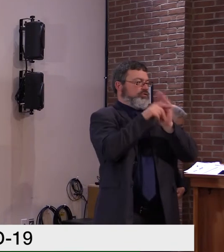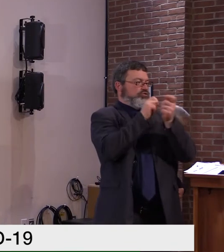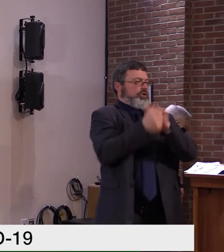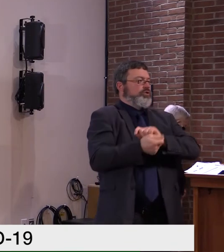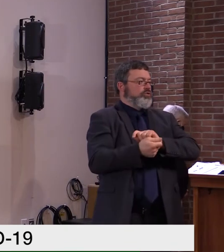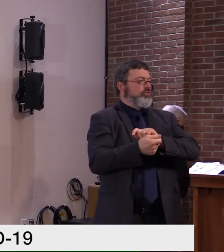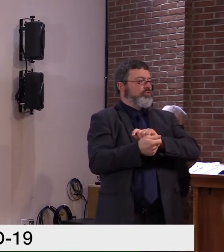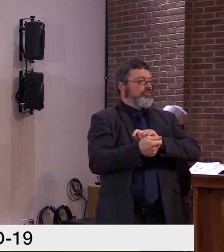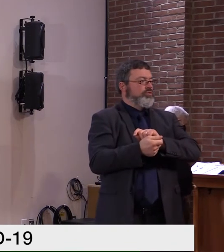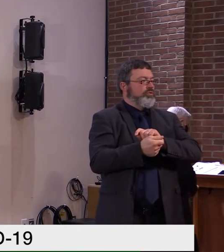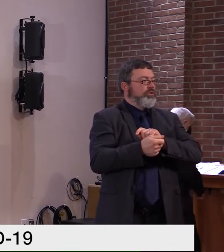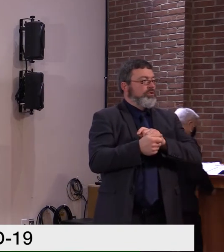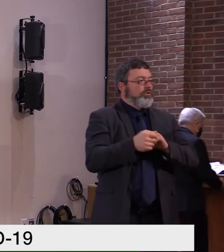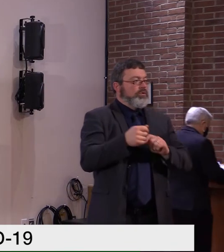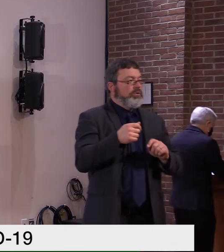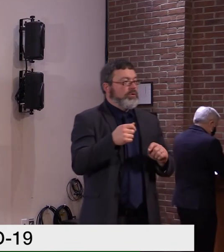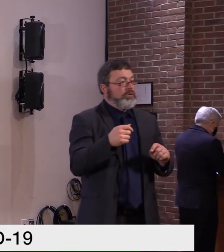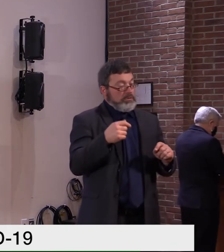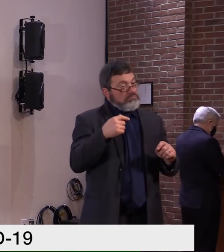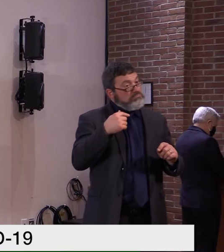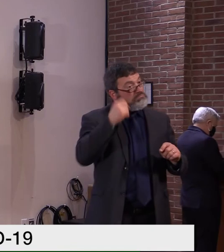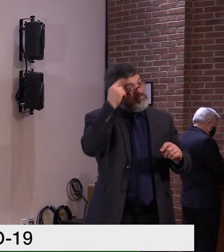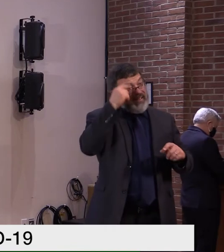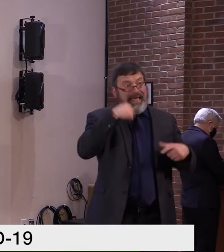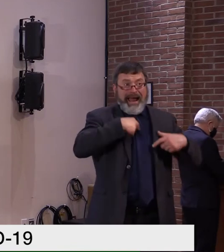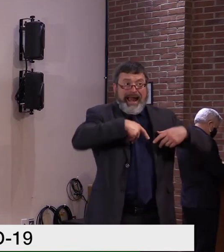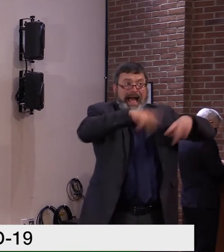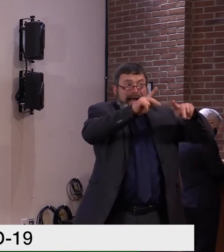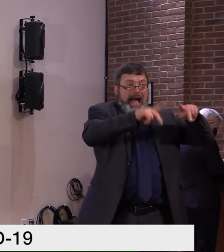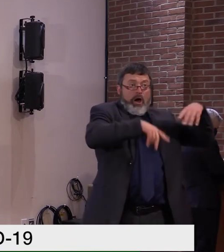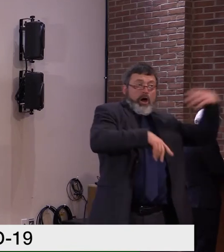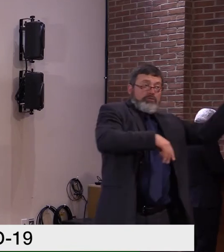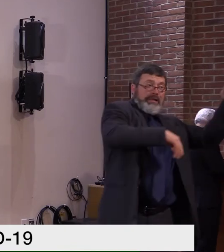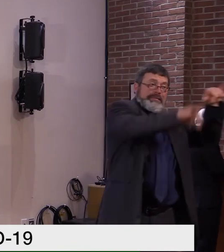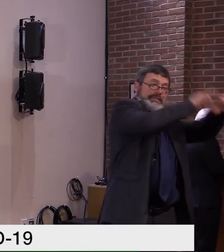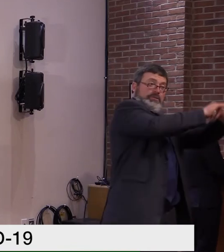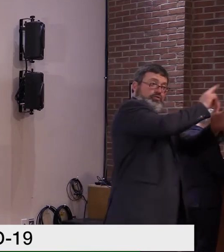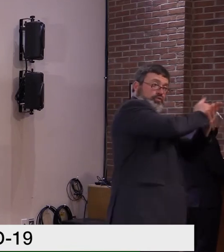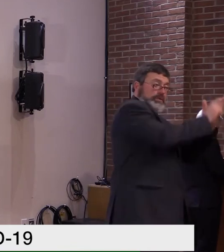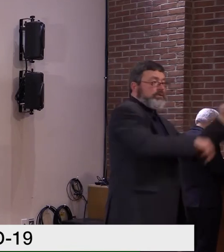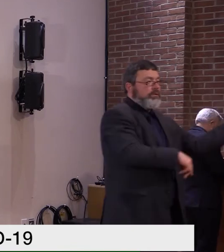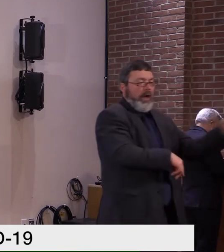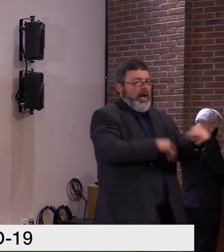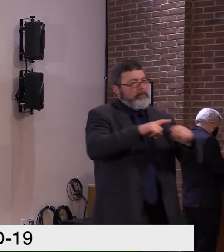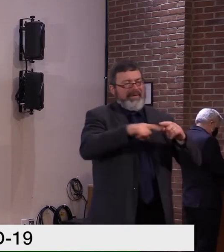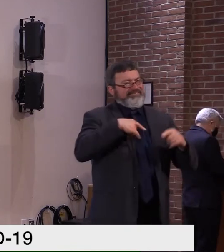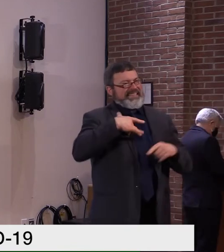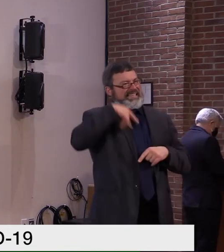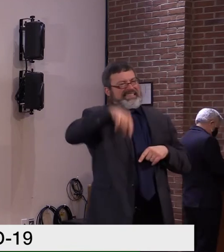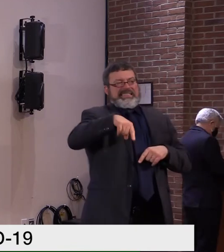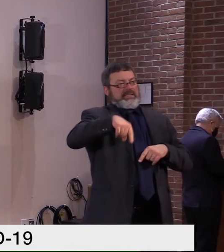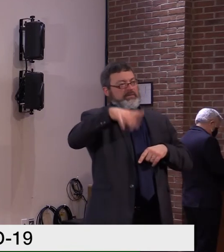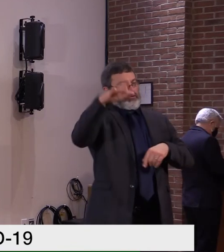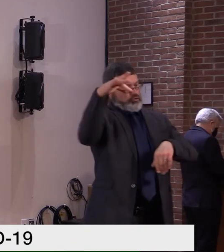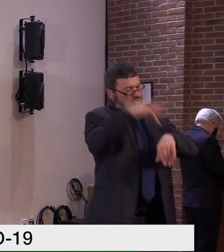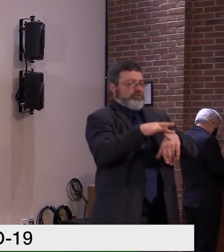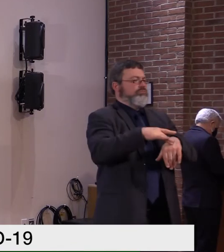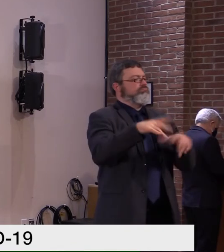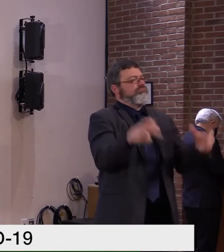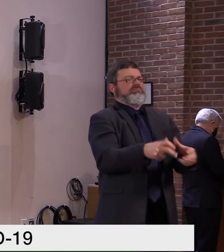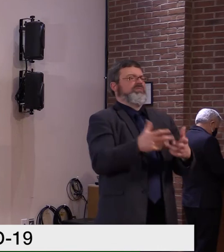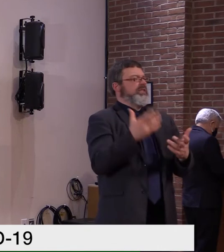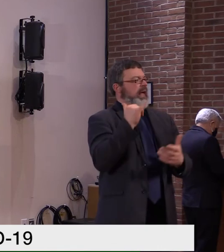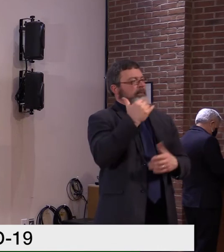another state as long as they are making a direct trip in a private vehicle. So no commercial travel in.